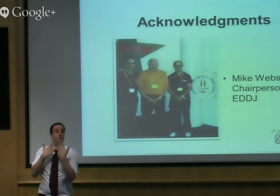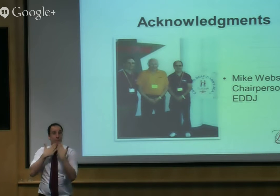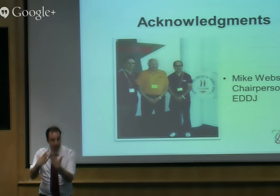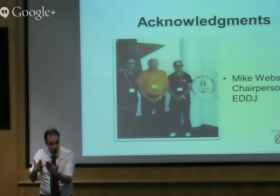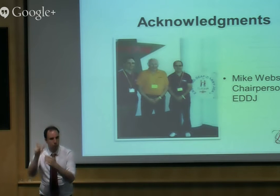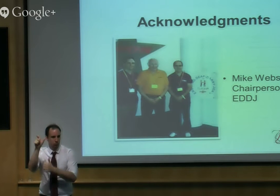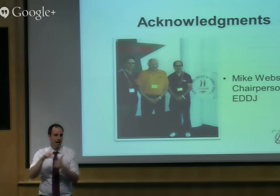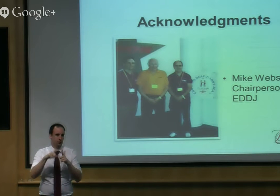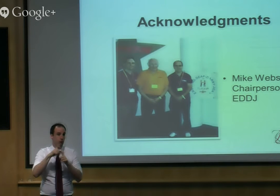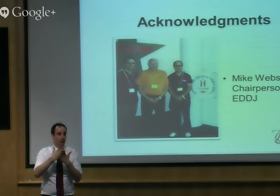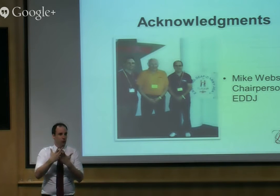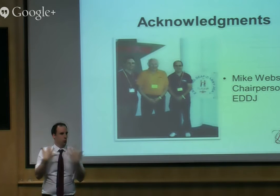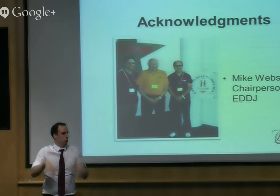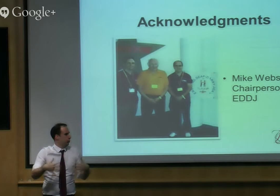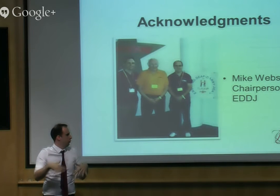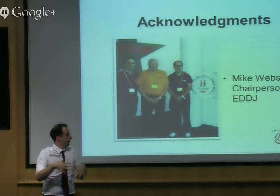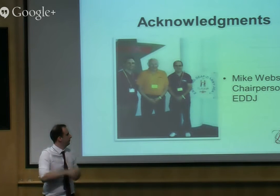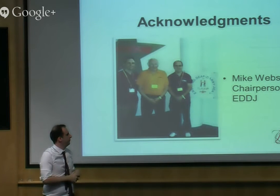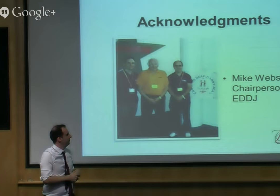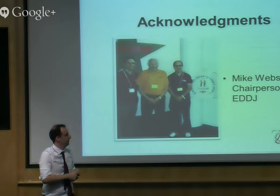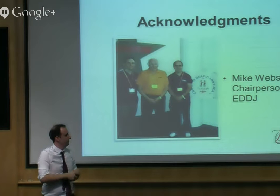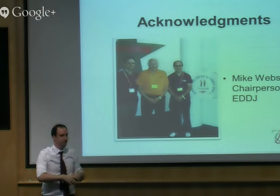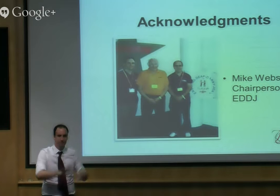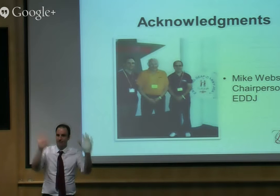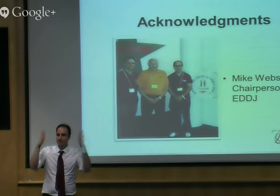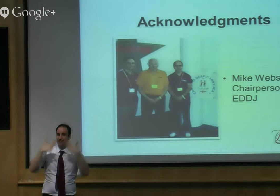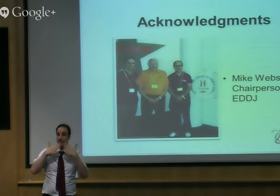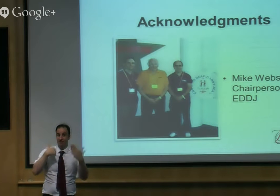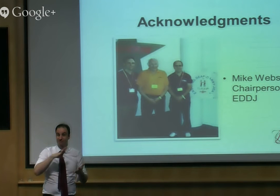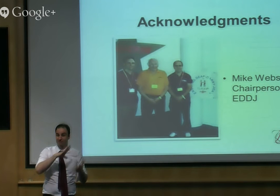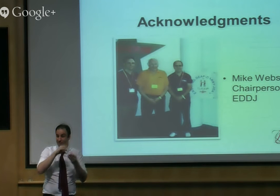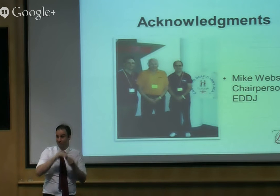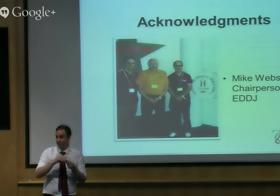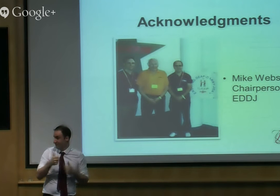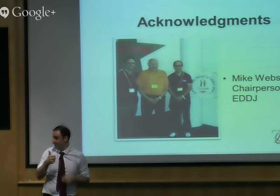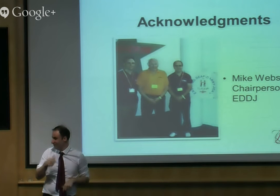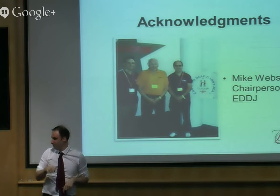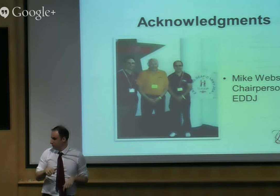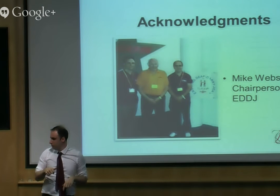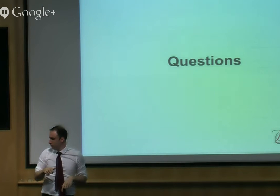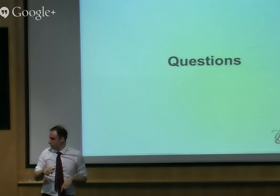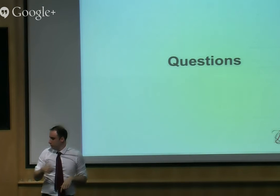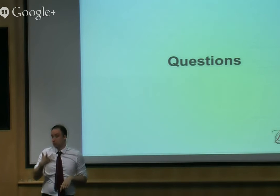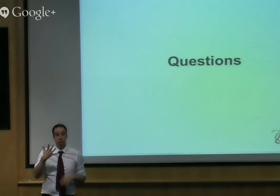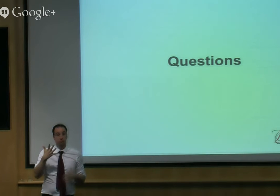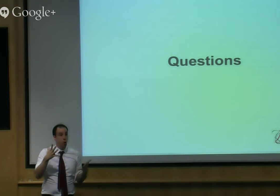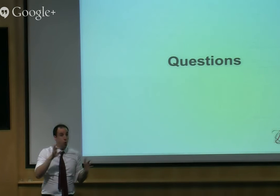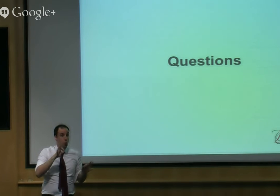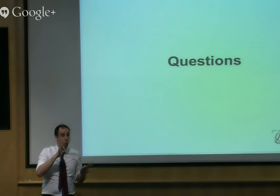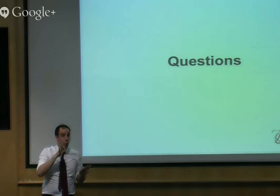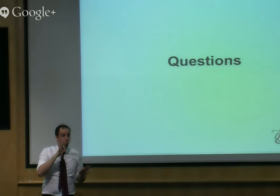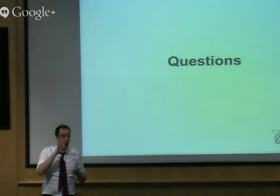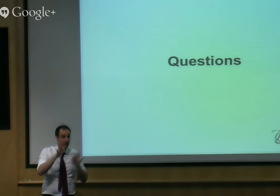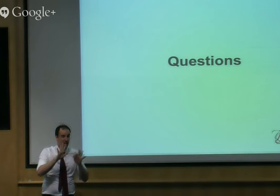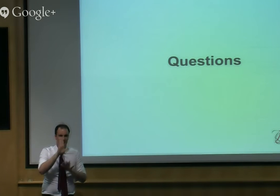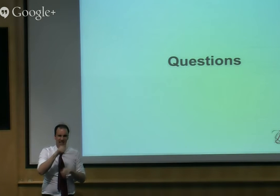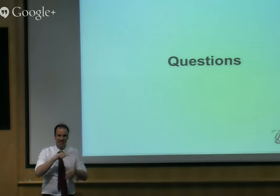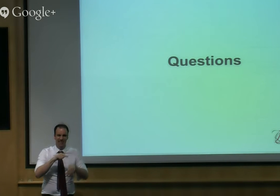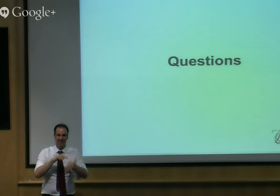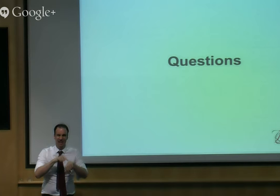with these. Now, we want to say a very big thank you to Mike Webster, the chairperson of the EBDJ, for allowing us to do this research. Now,